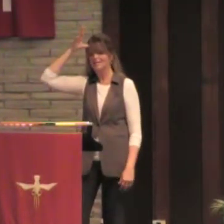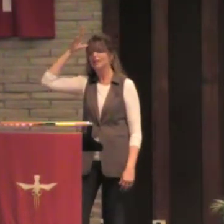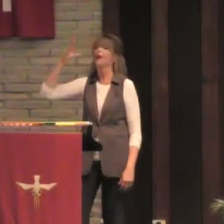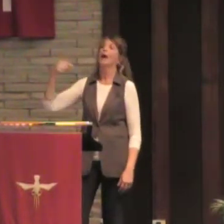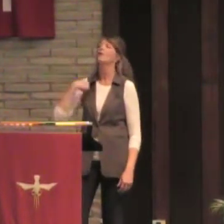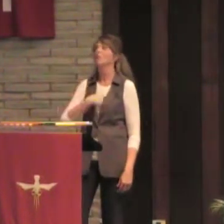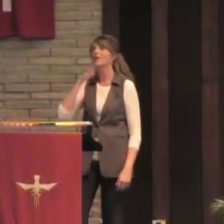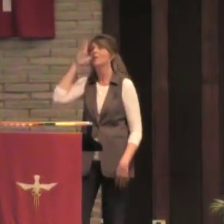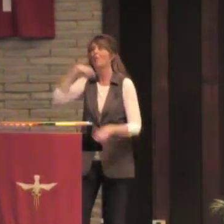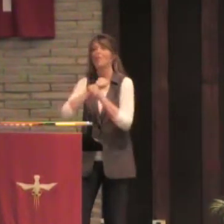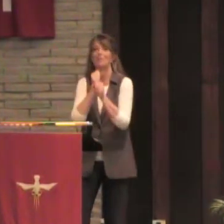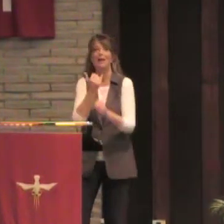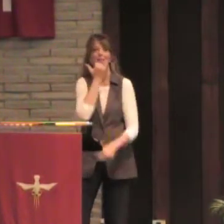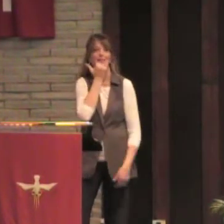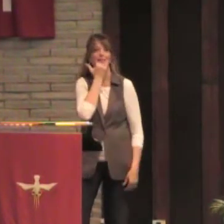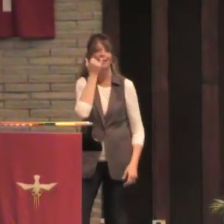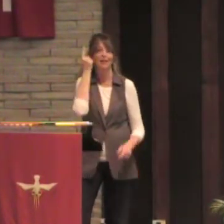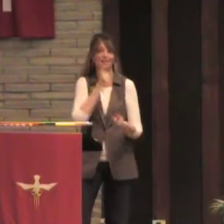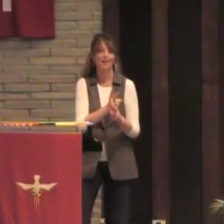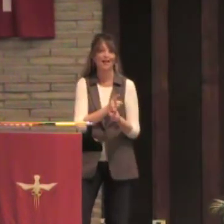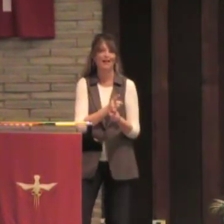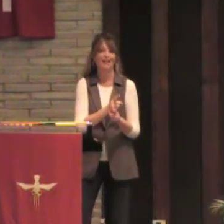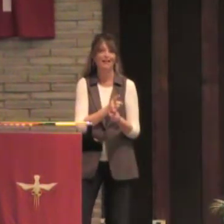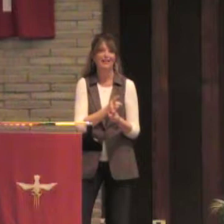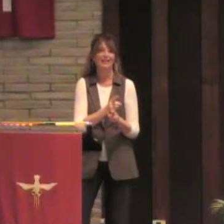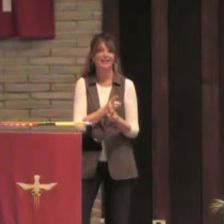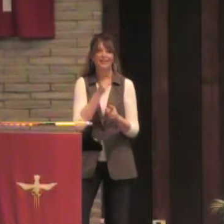of us are already parents, and we will make mistakes, right?